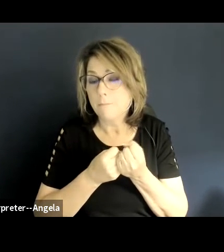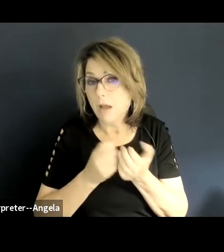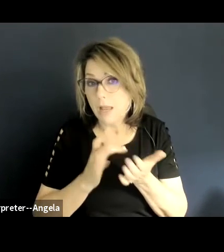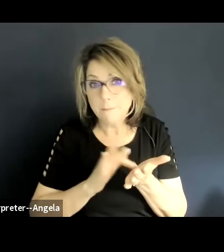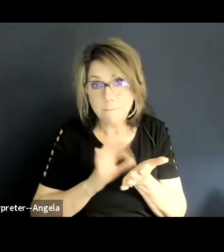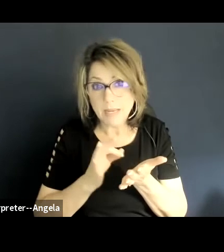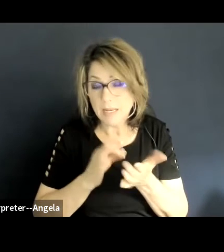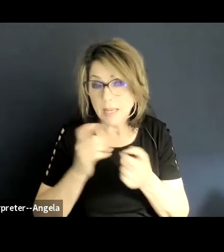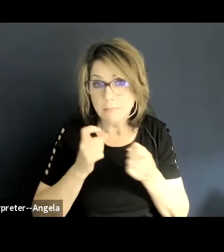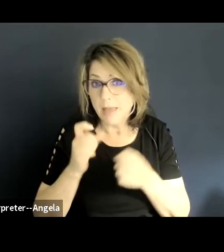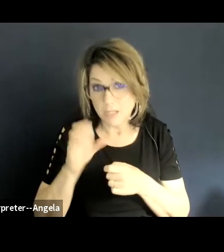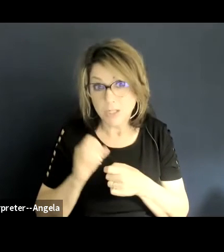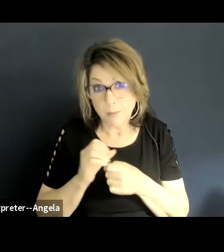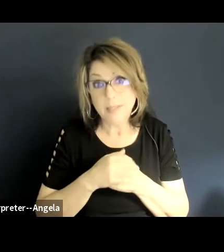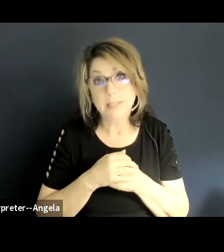companies.